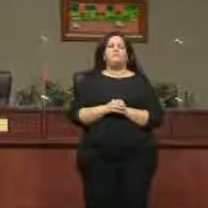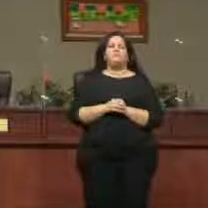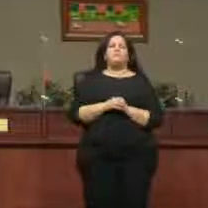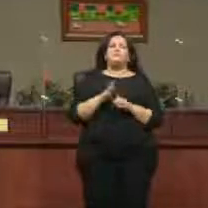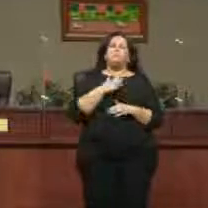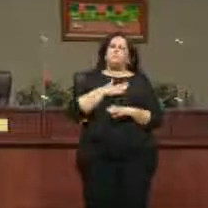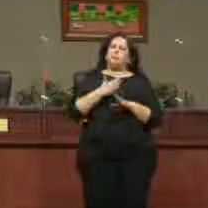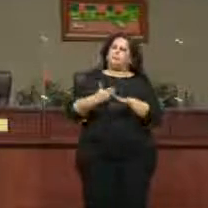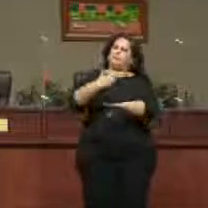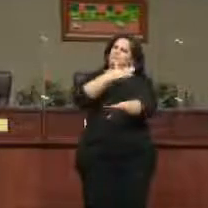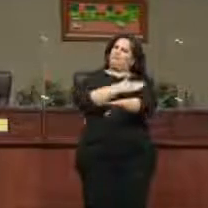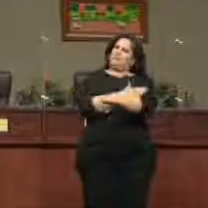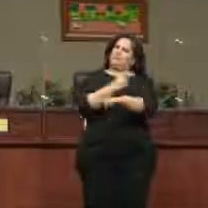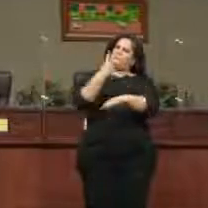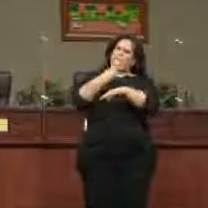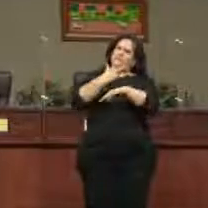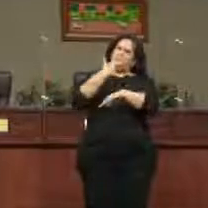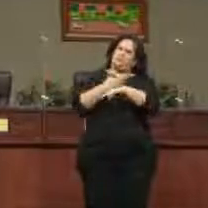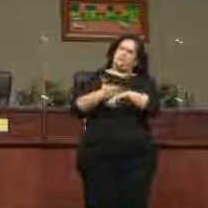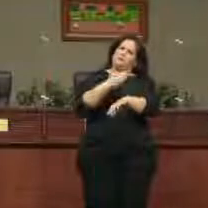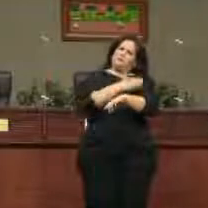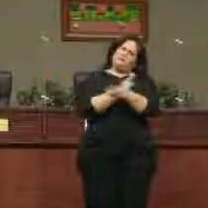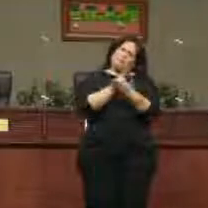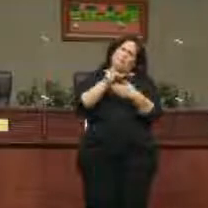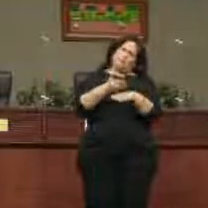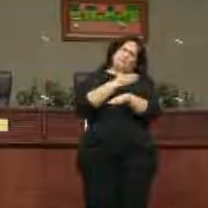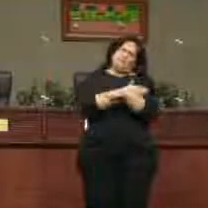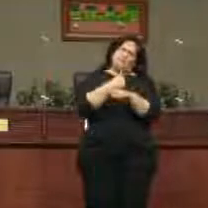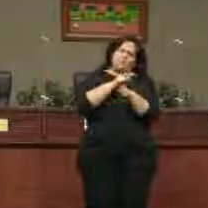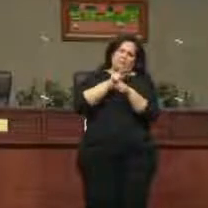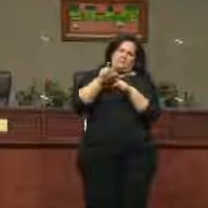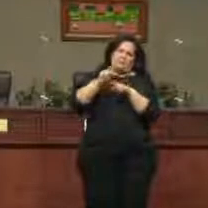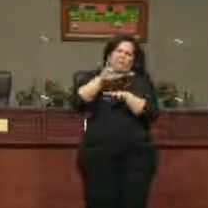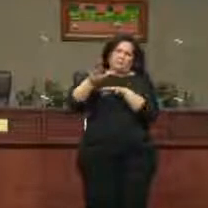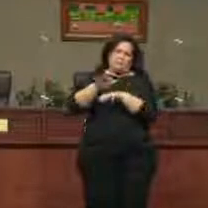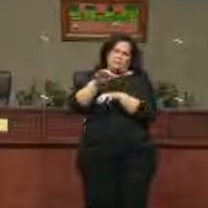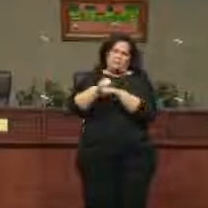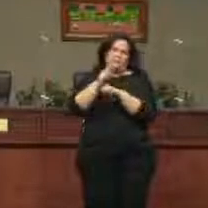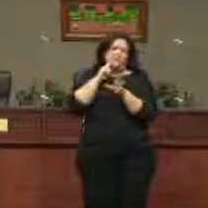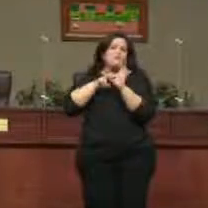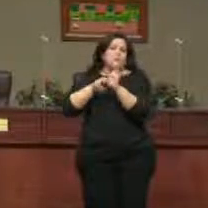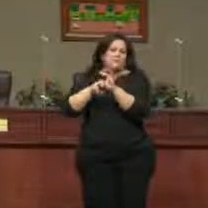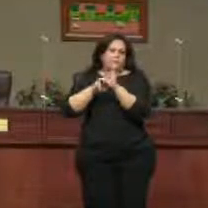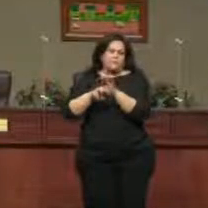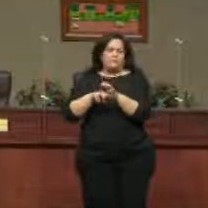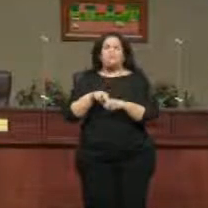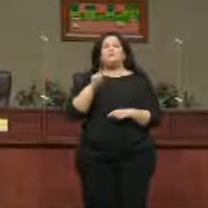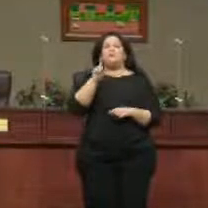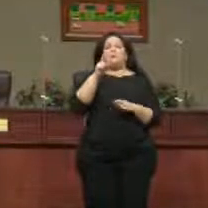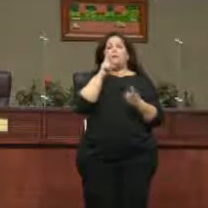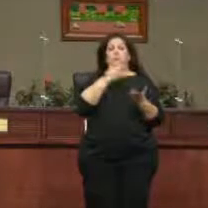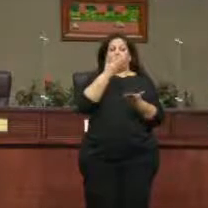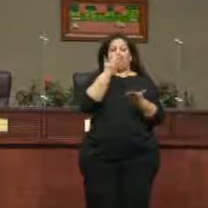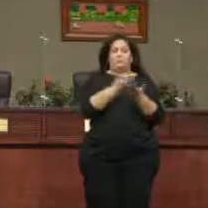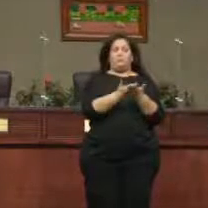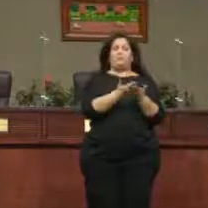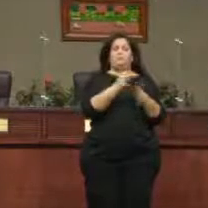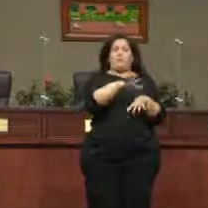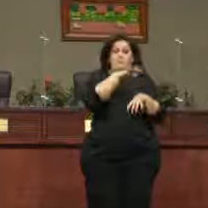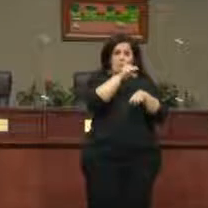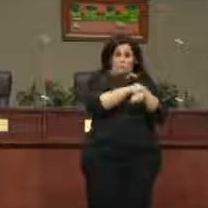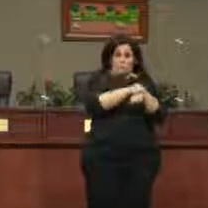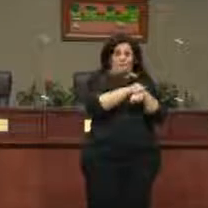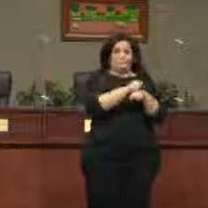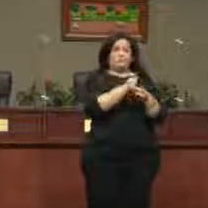hours prior notice in order to schedule the free ride. To qualify, the senior must be able to prove they have a valid